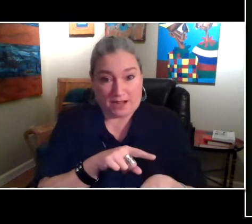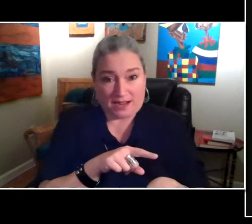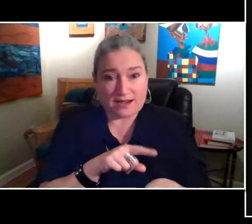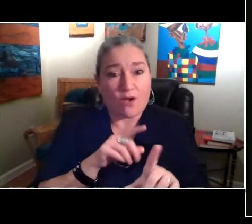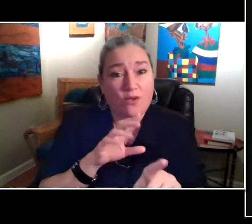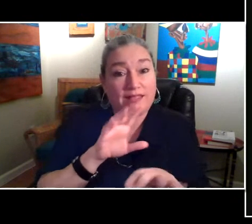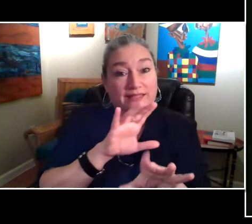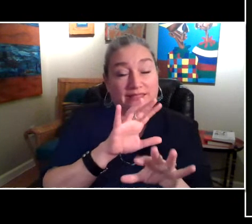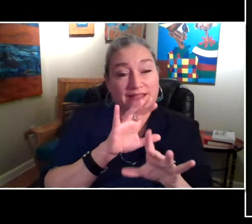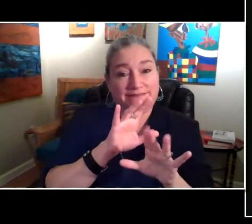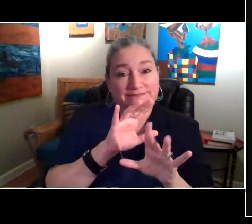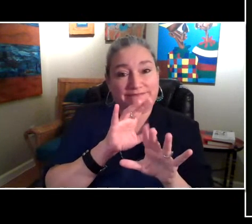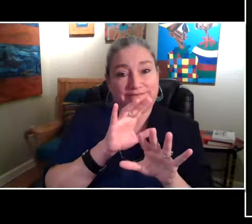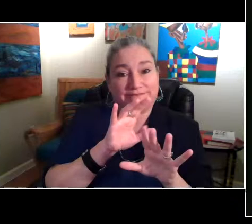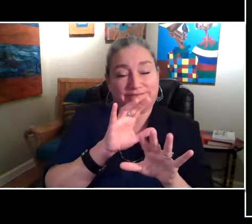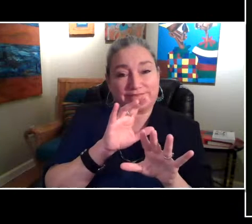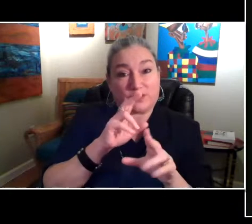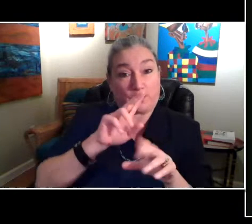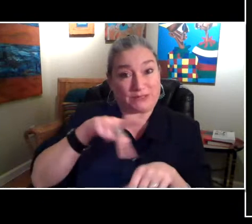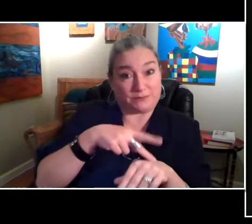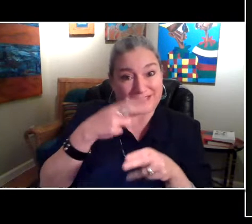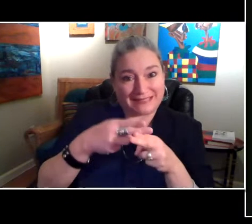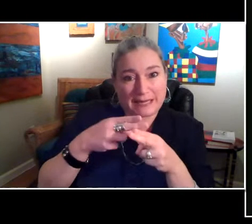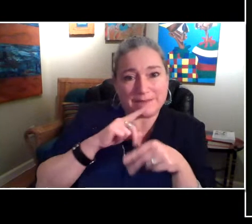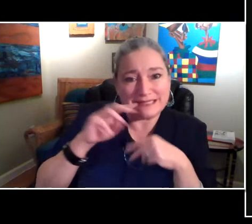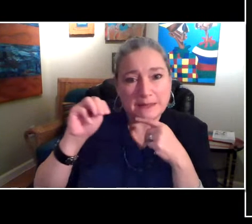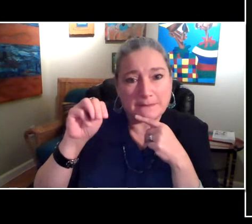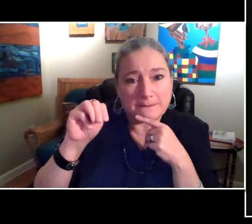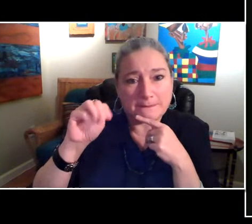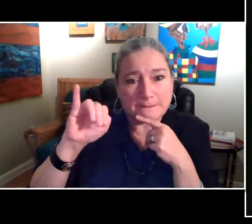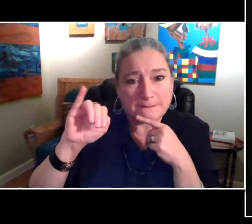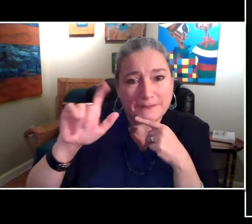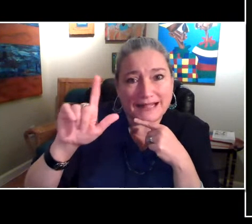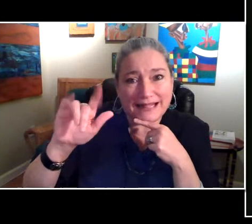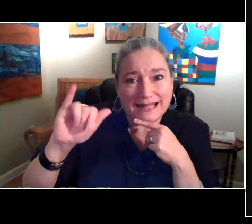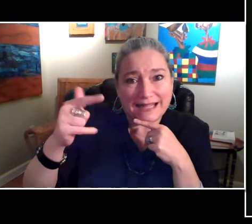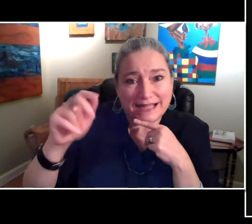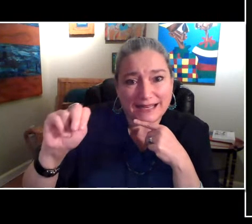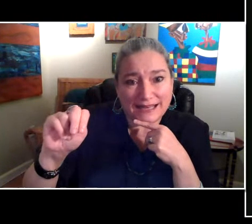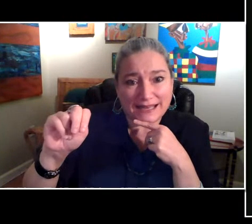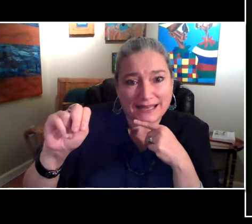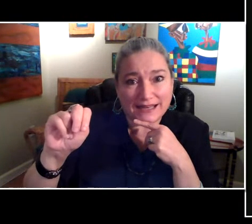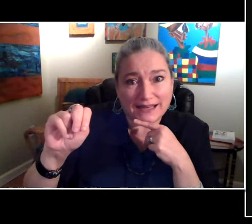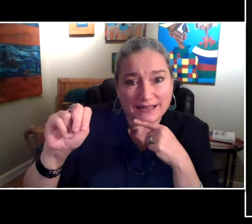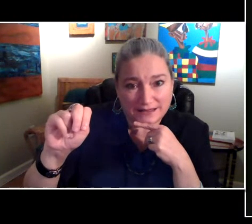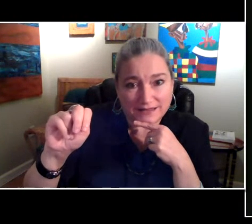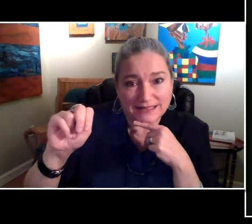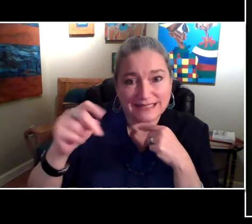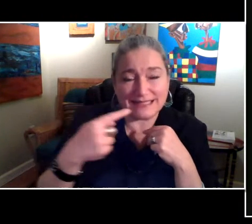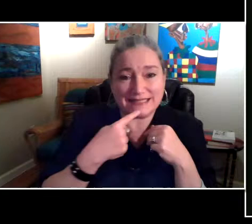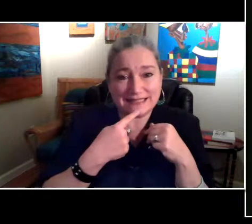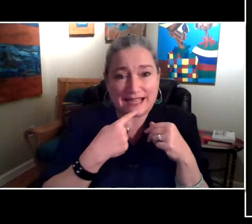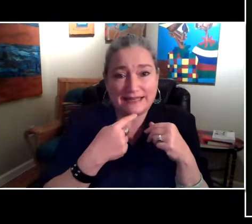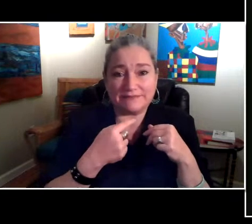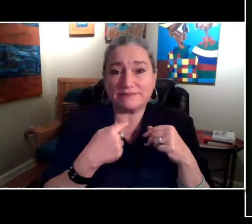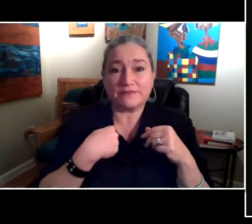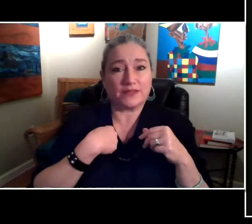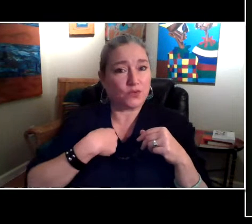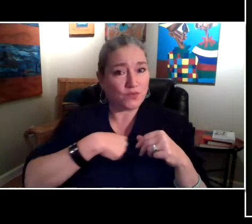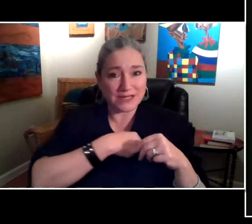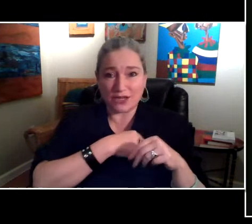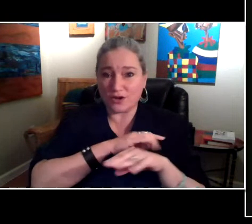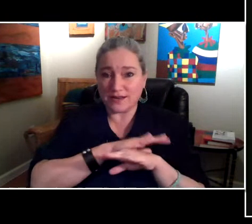for deaf children in schools for the deaf. And the principal's response at the time, the principal is